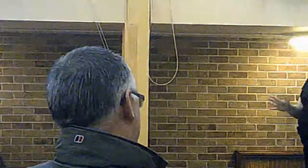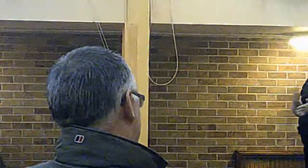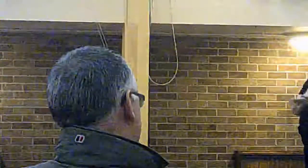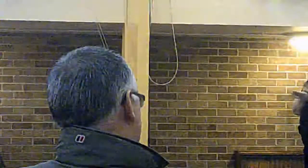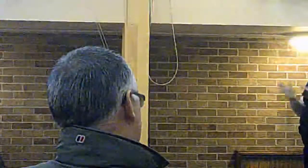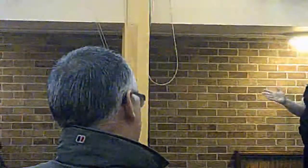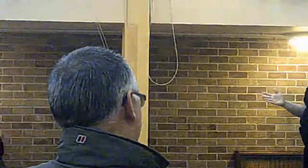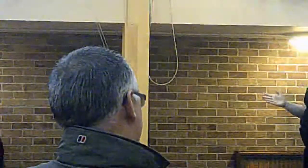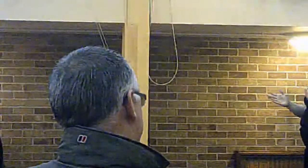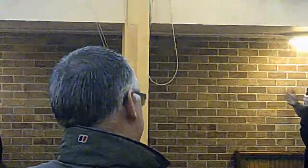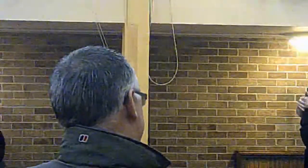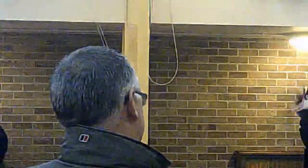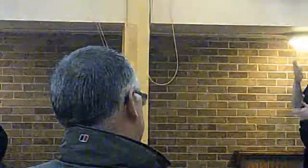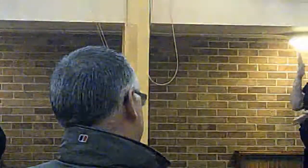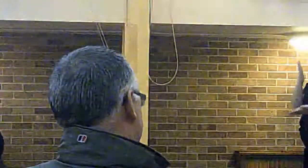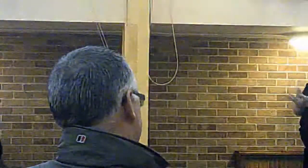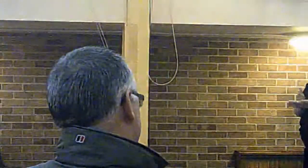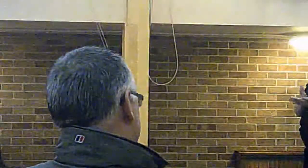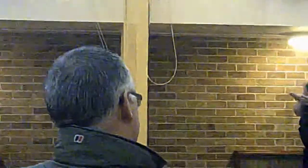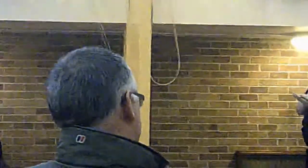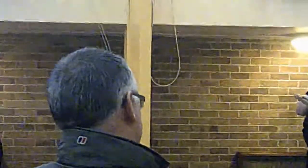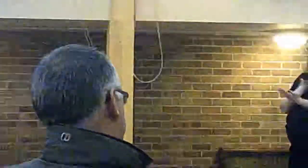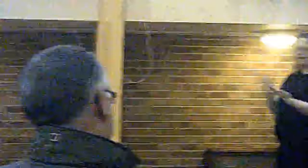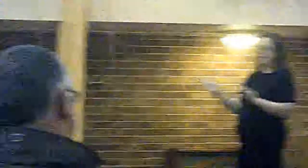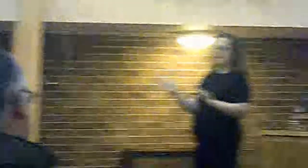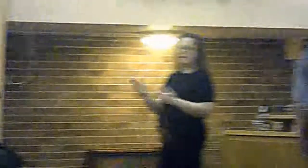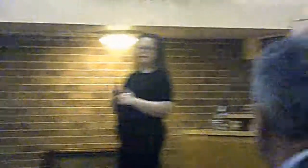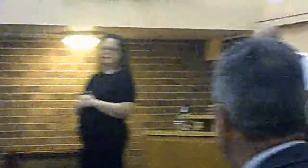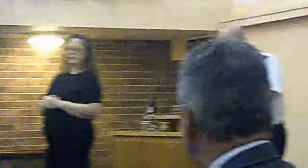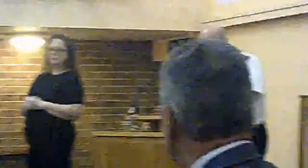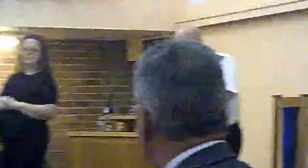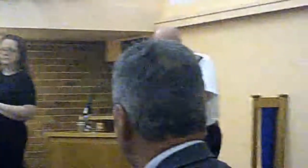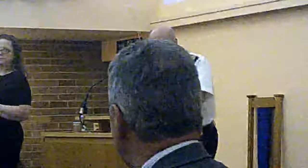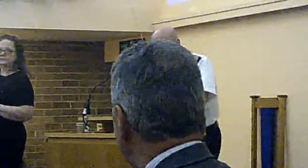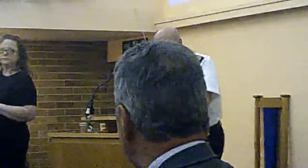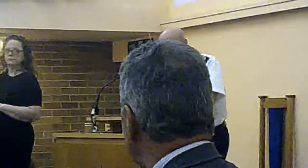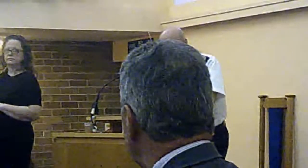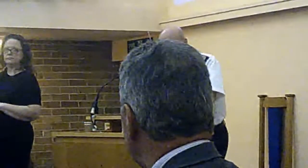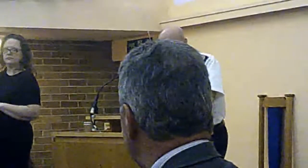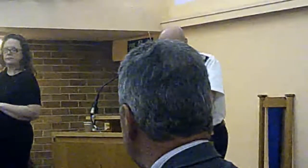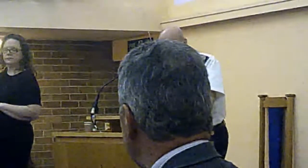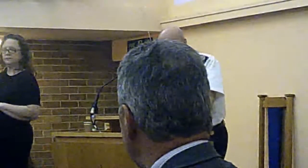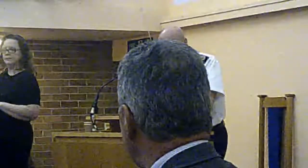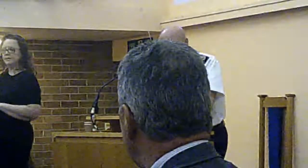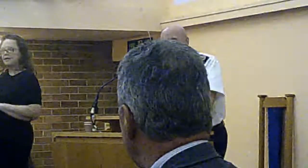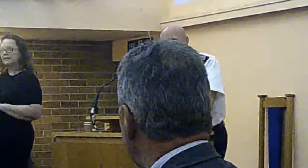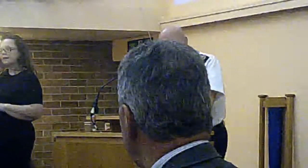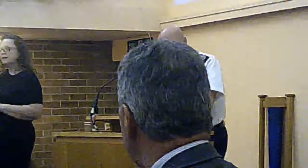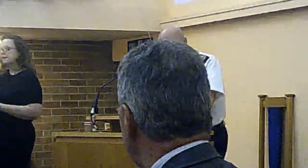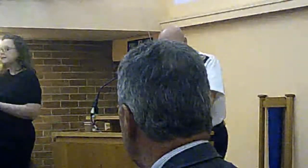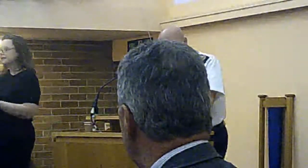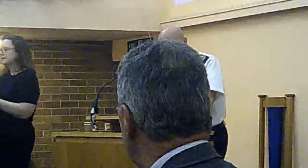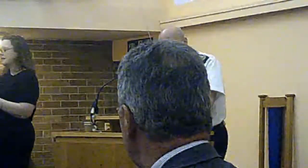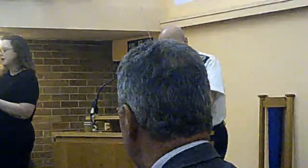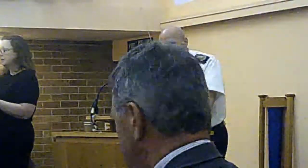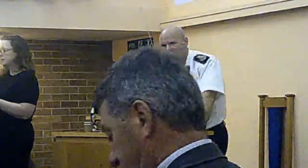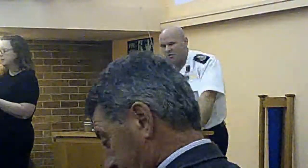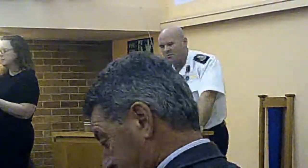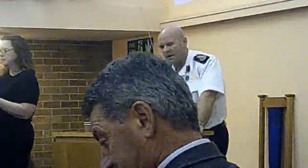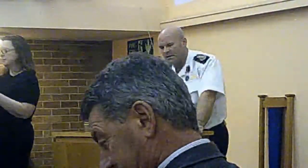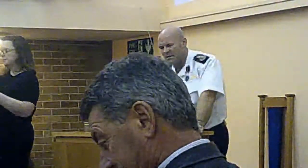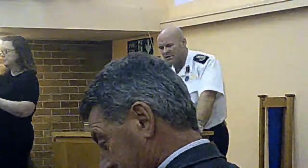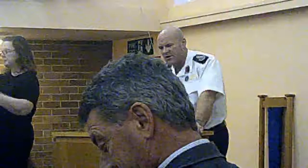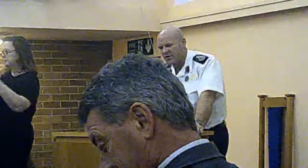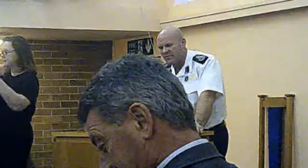clear. Let me be absolutely clear. What we're talking about here is capital spend, so the one-off spend